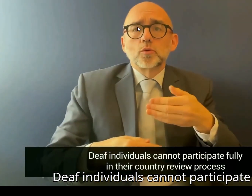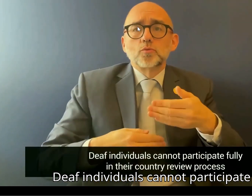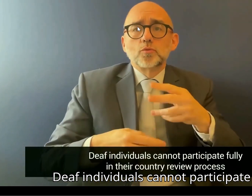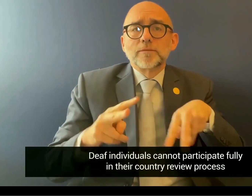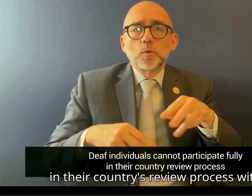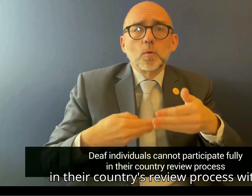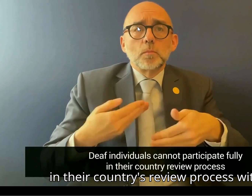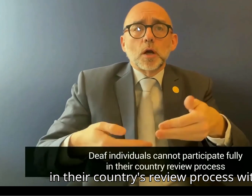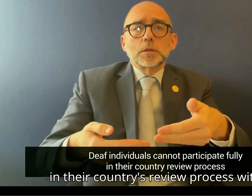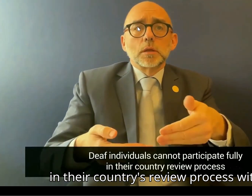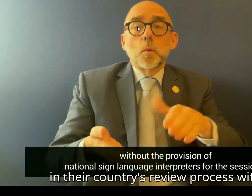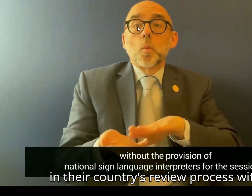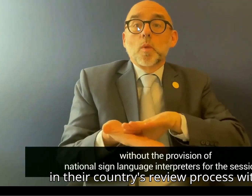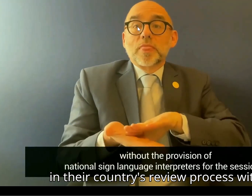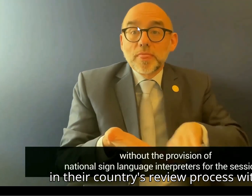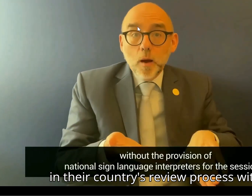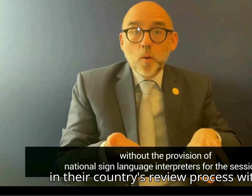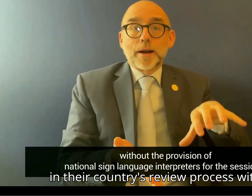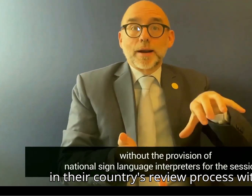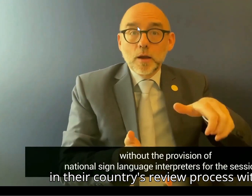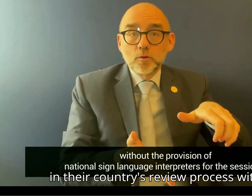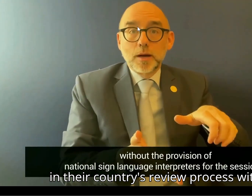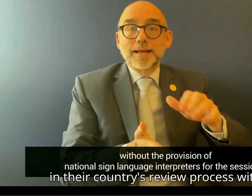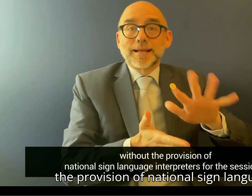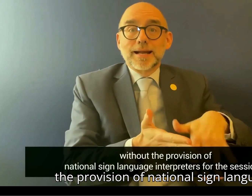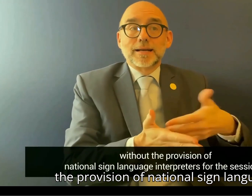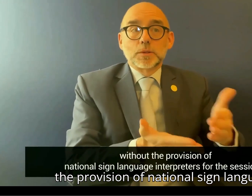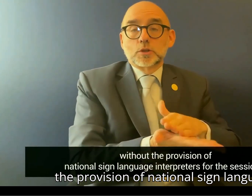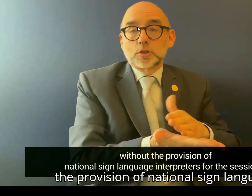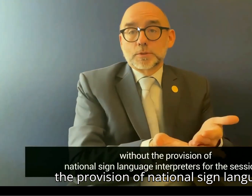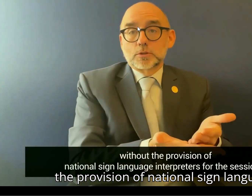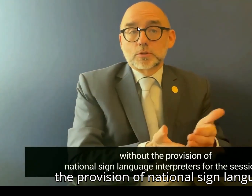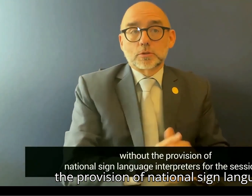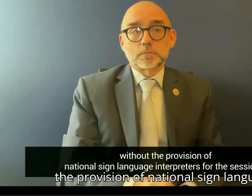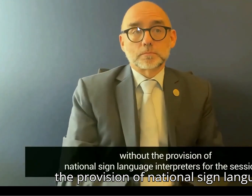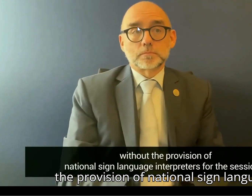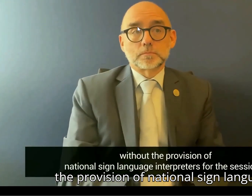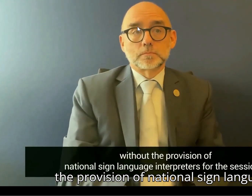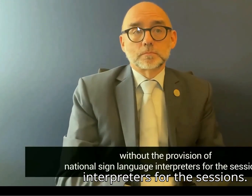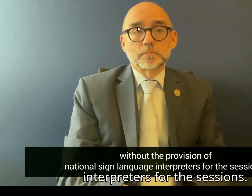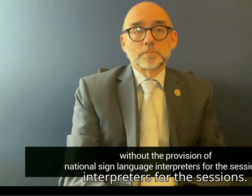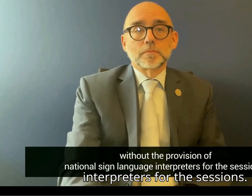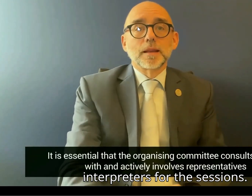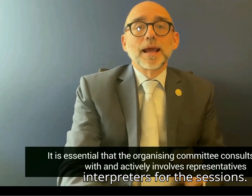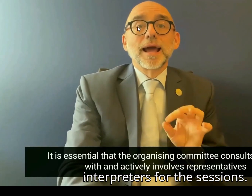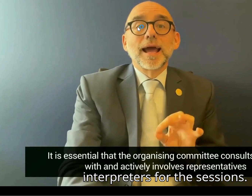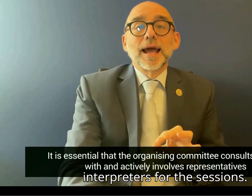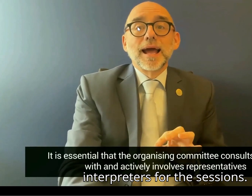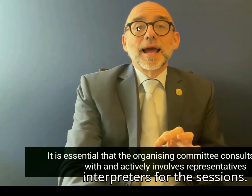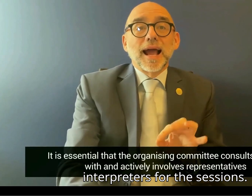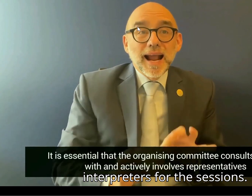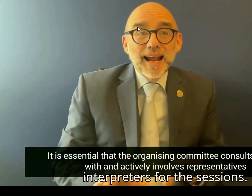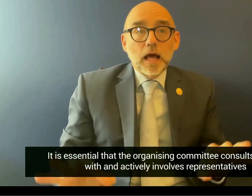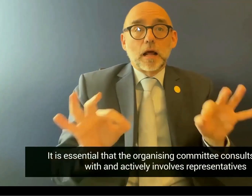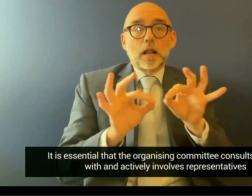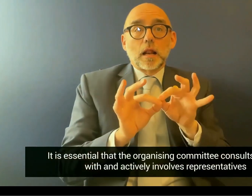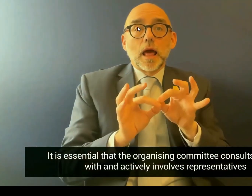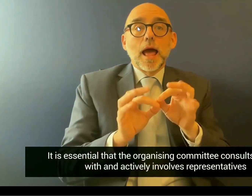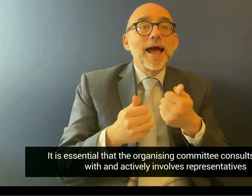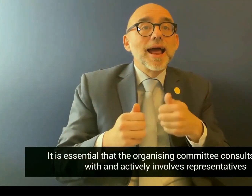participate fully in their country's review process without the provision of national sign language interpreters for the